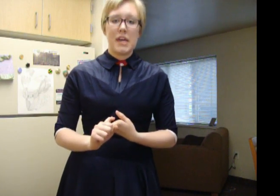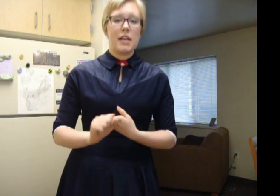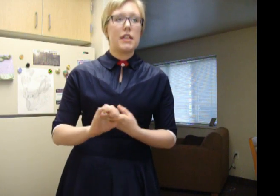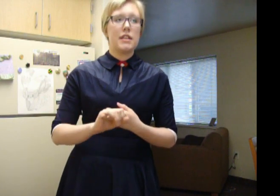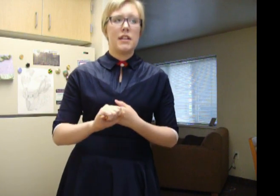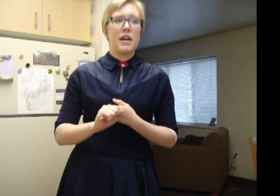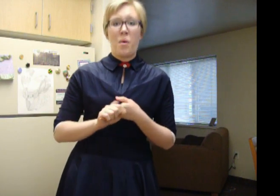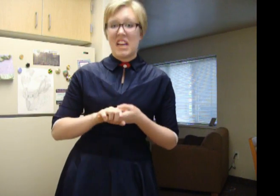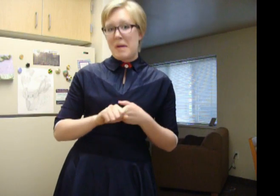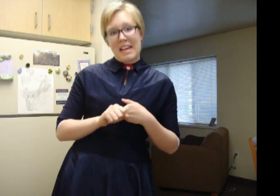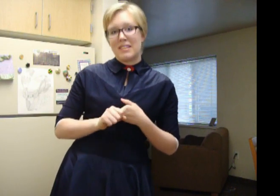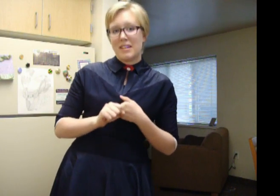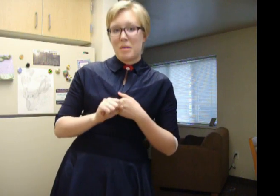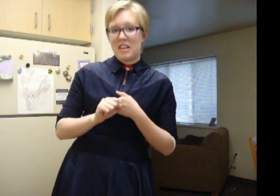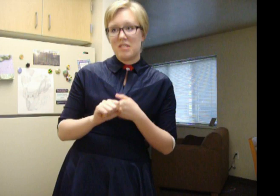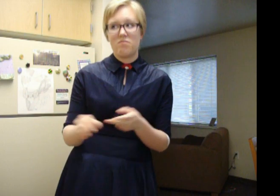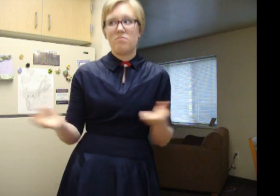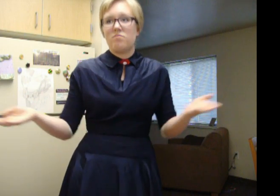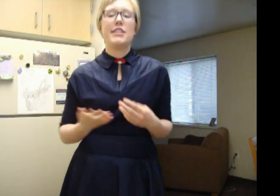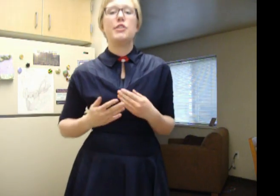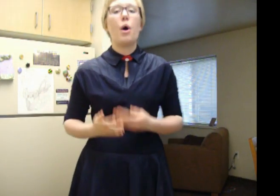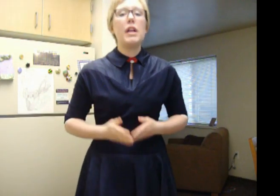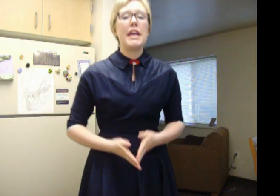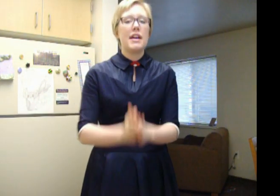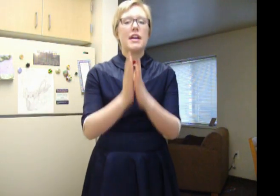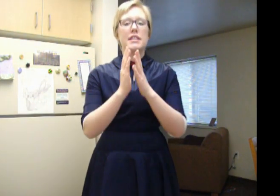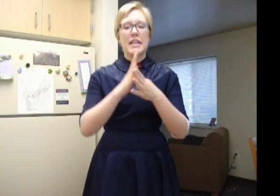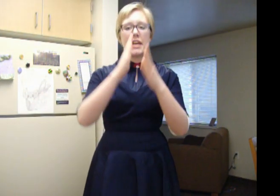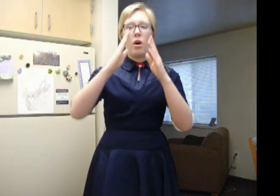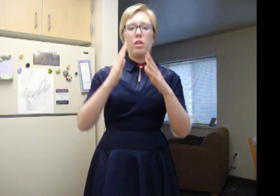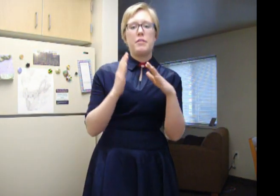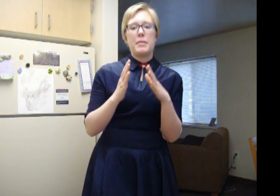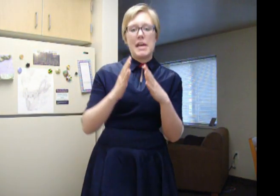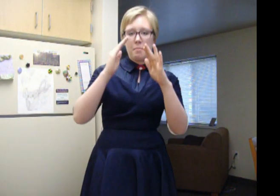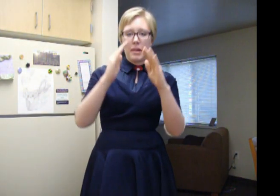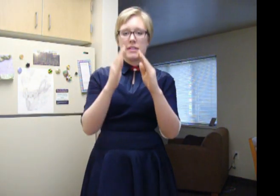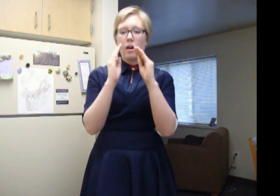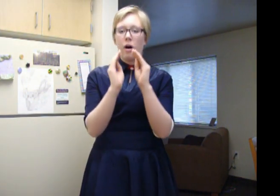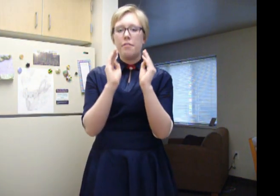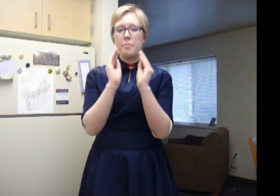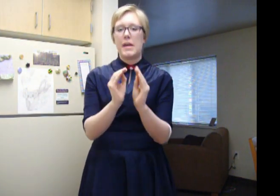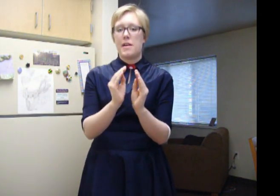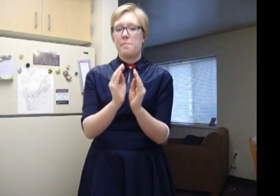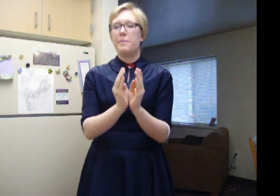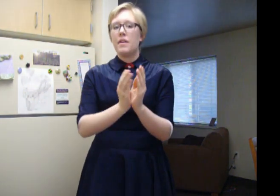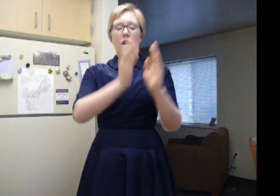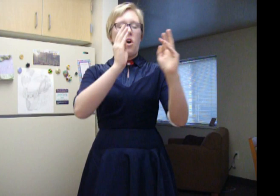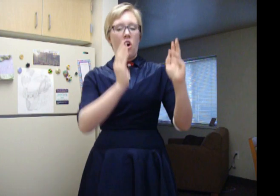being a whiny pants about it. She's totally taking all of the blame and placing all of the blame on